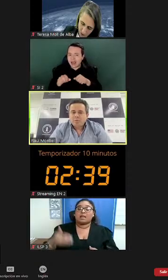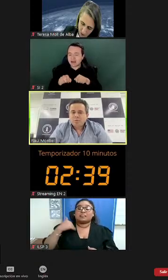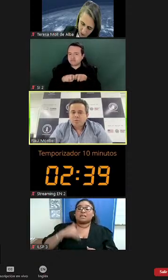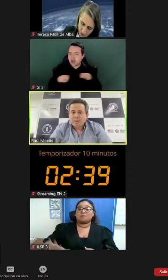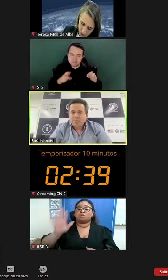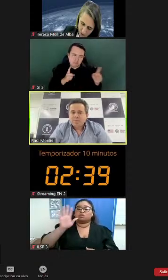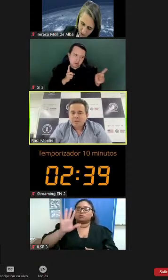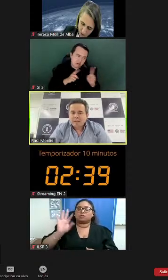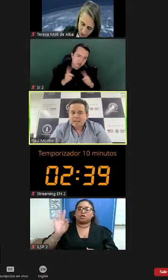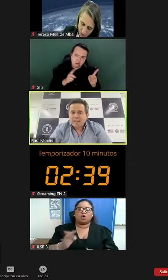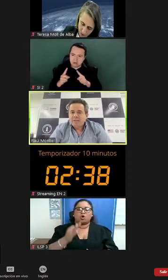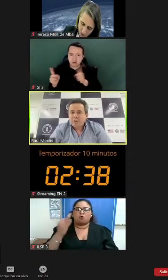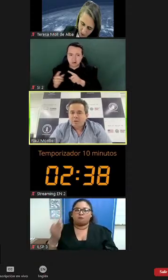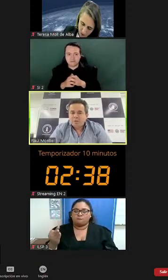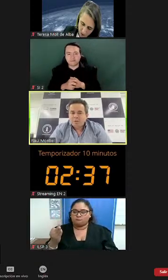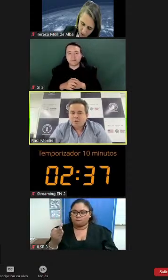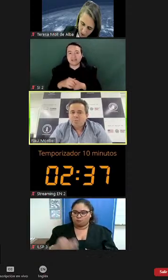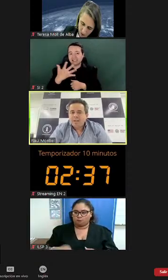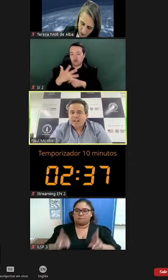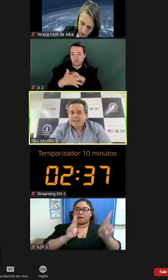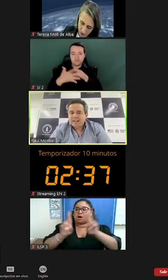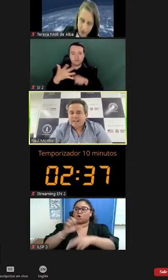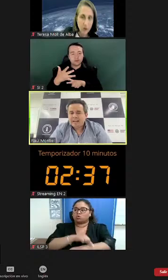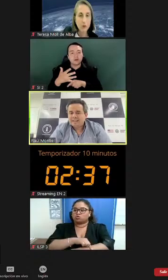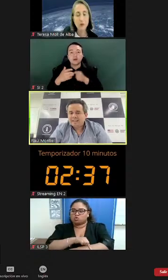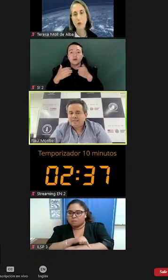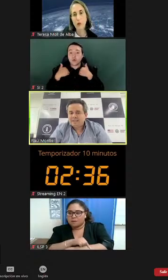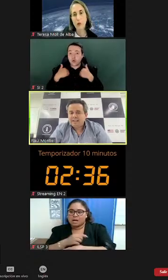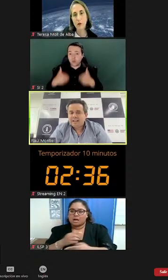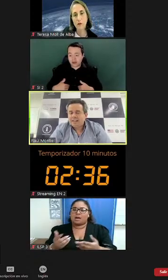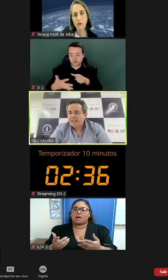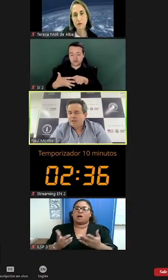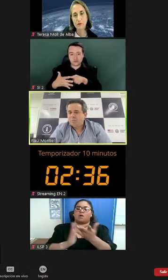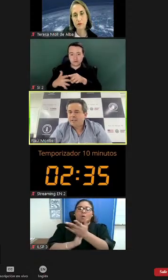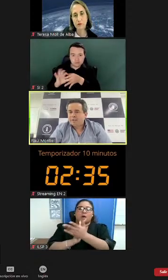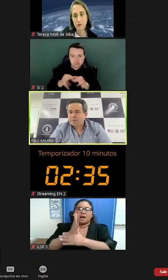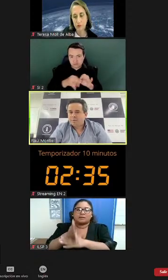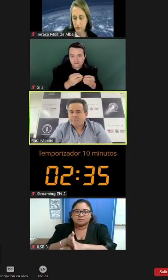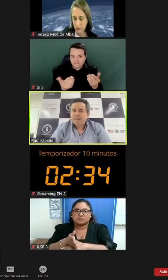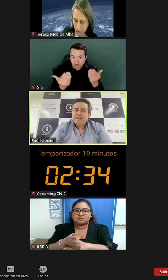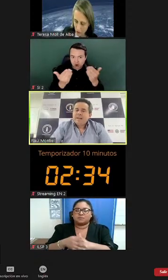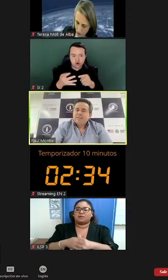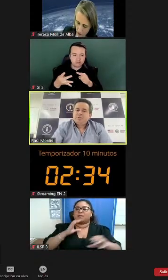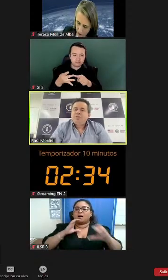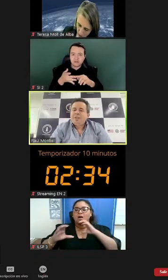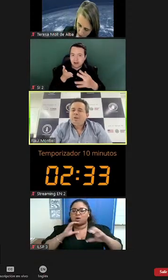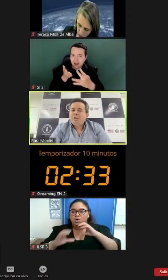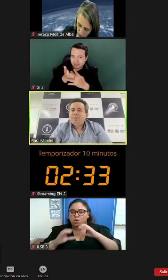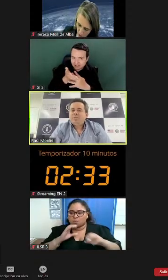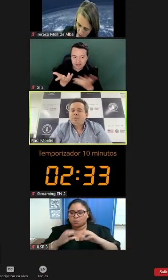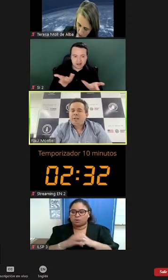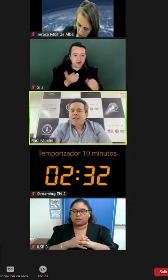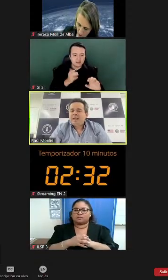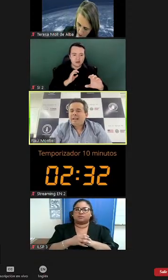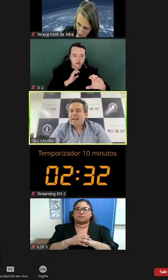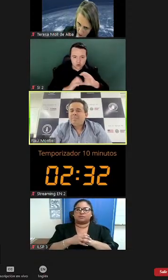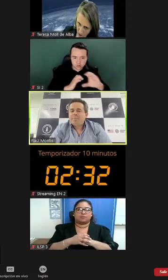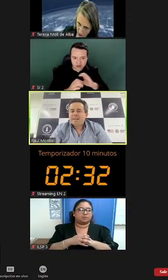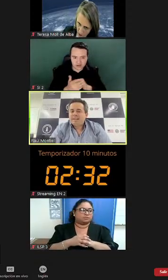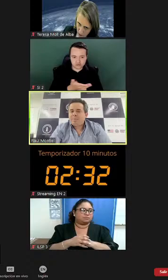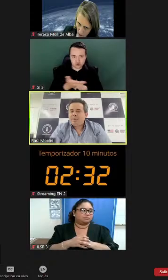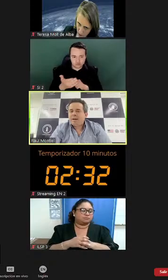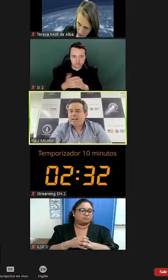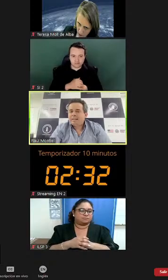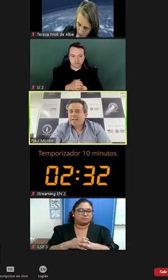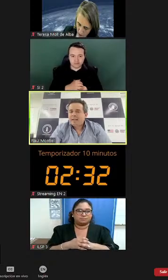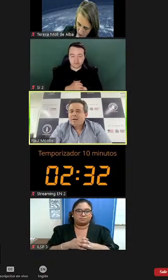council that i have talked at the beginning we have human resources value chains community accessibility and communications deserve